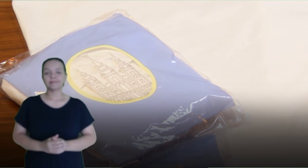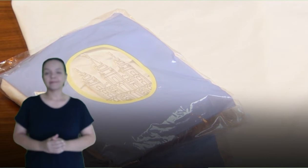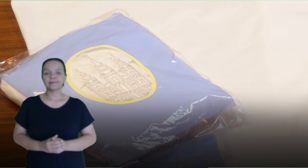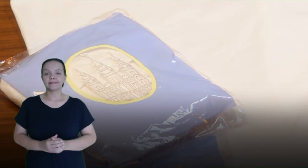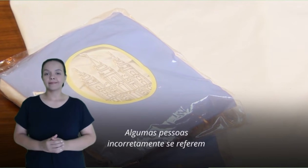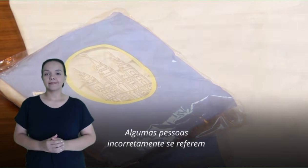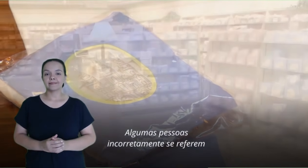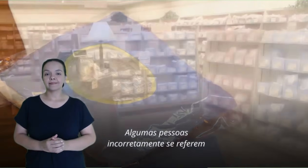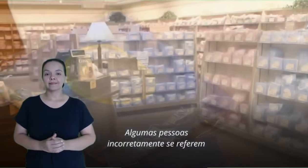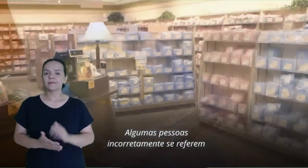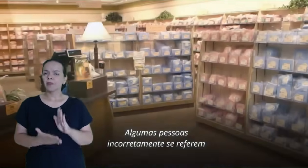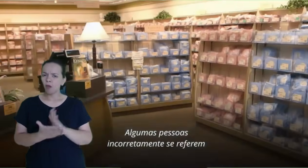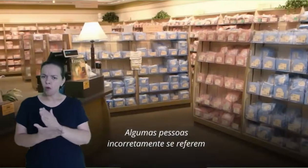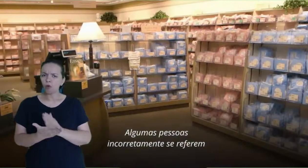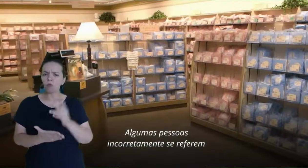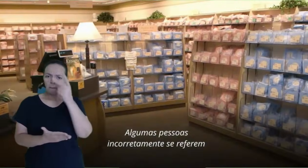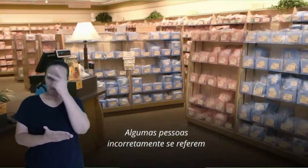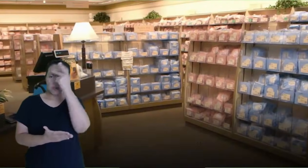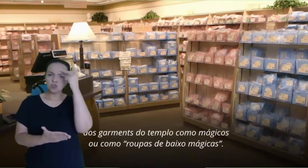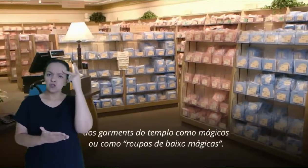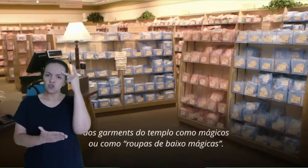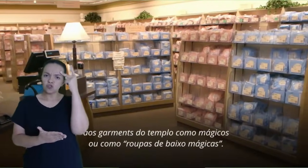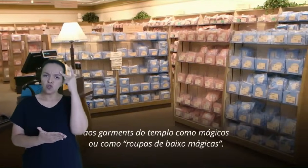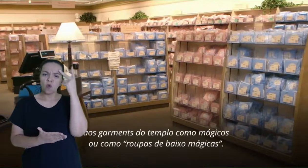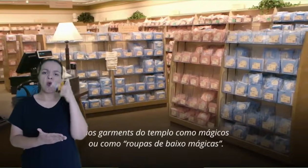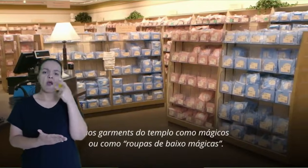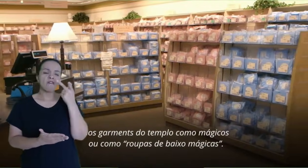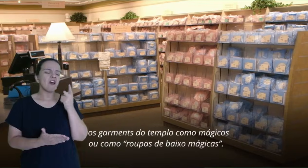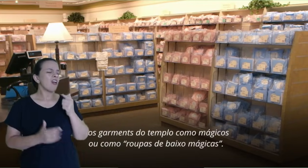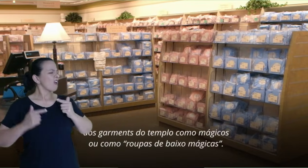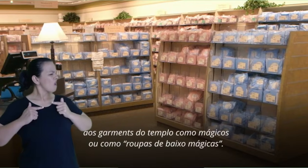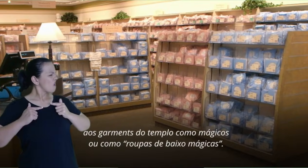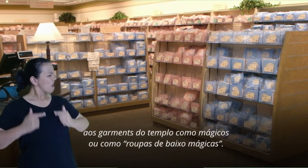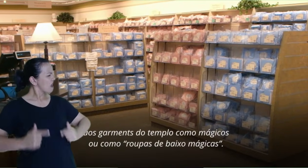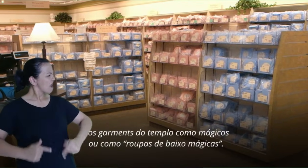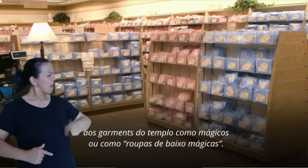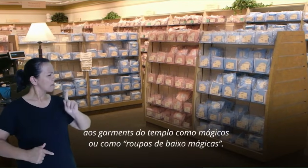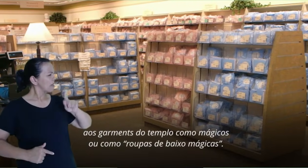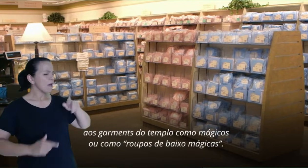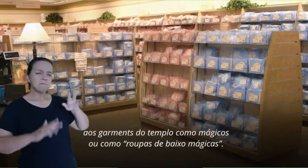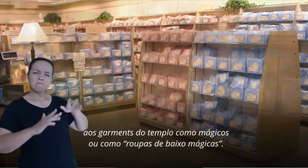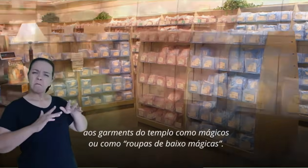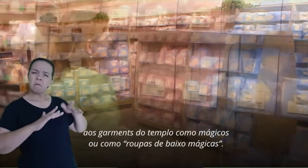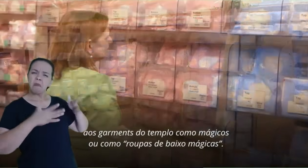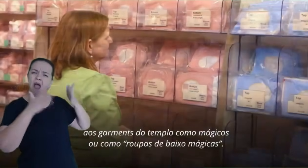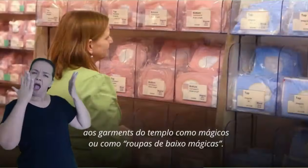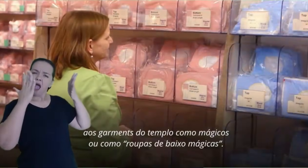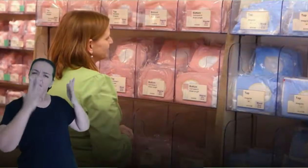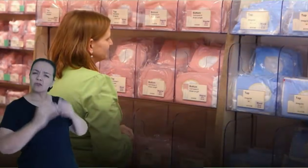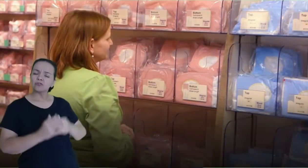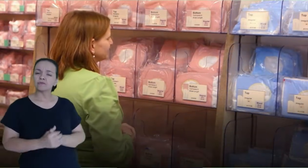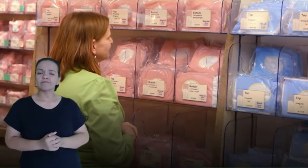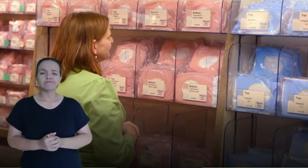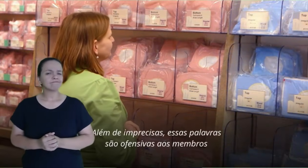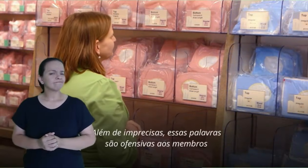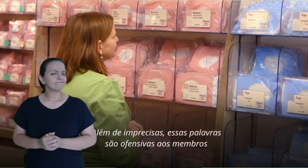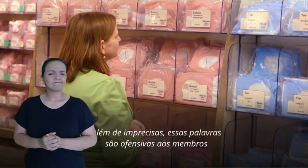Some people incorrectly refer to temple garments as magical or as magic underwear. These words are not